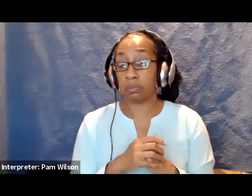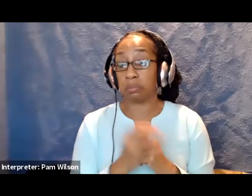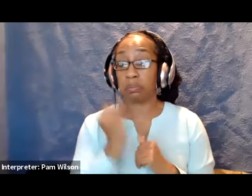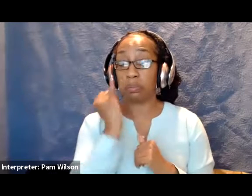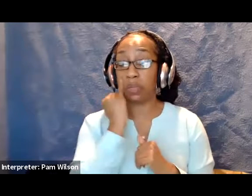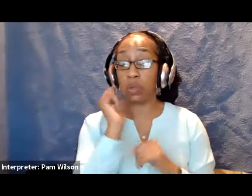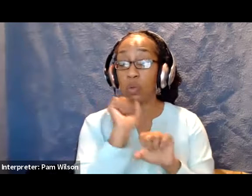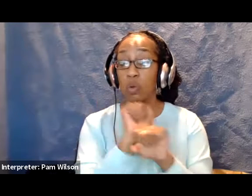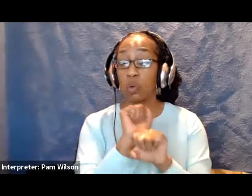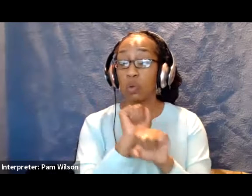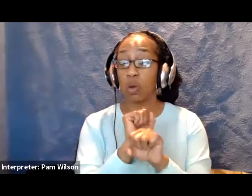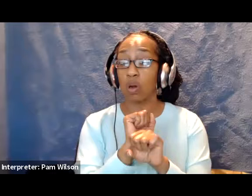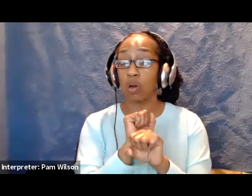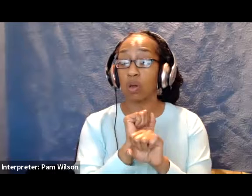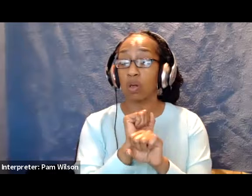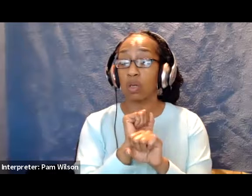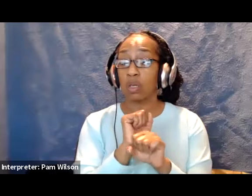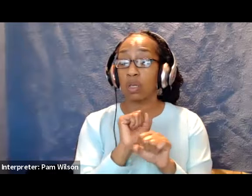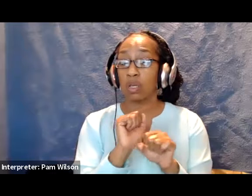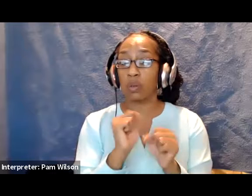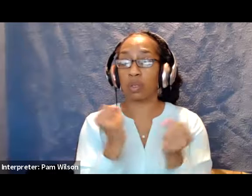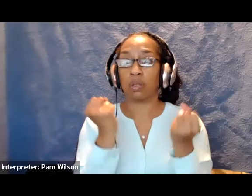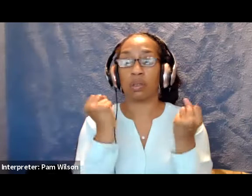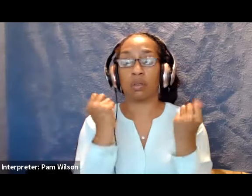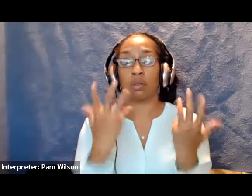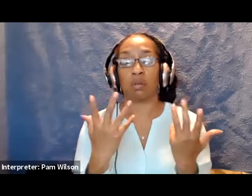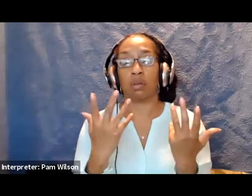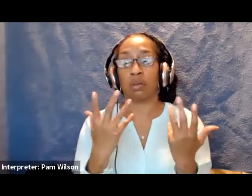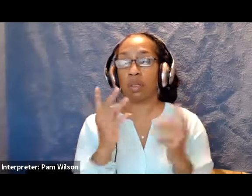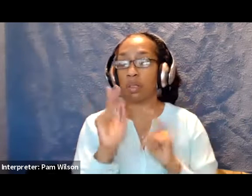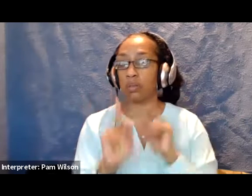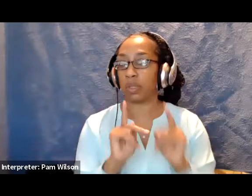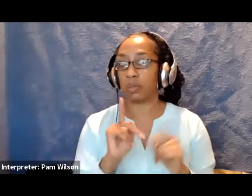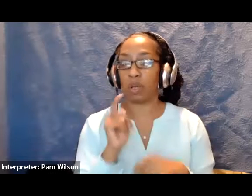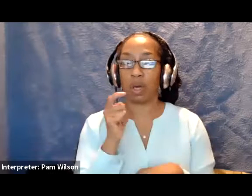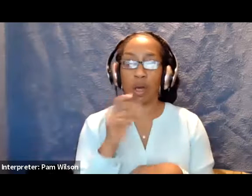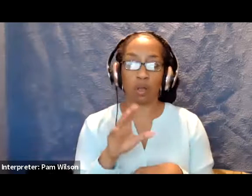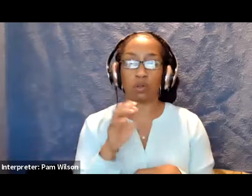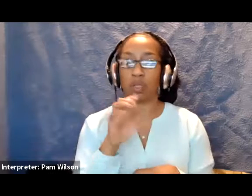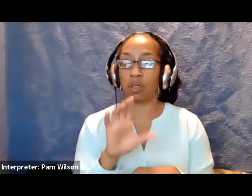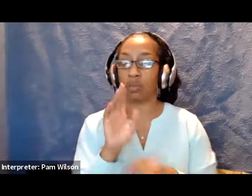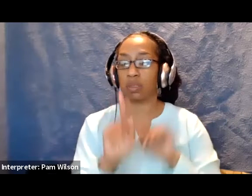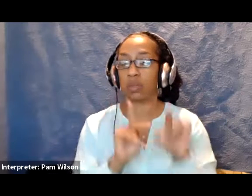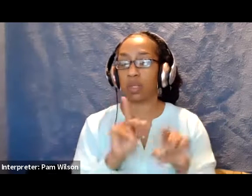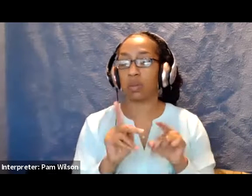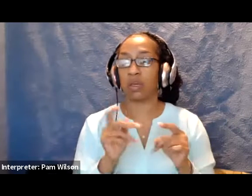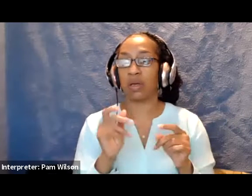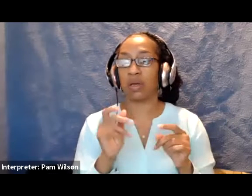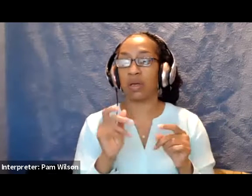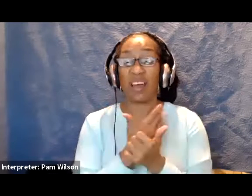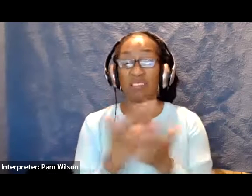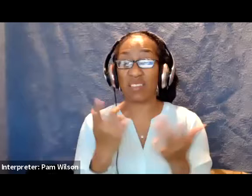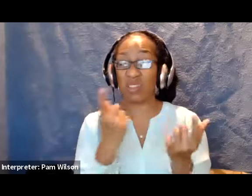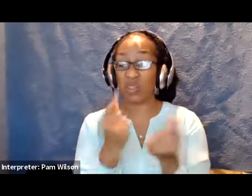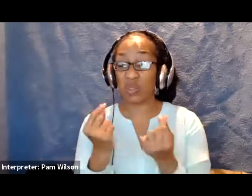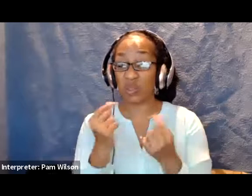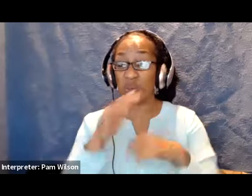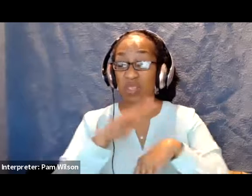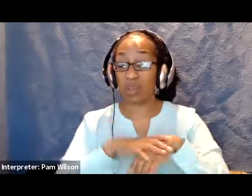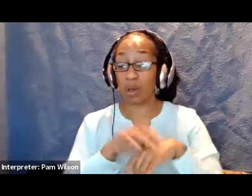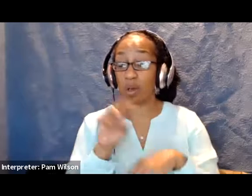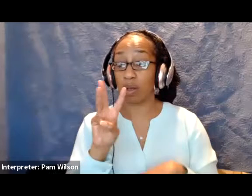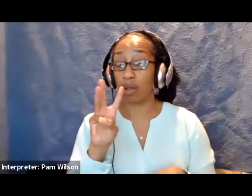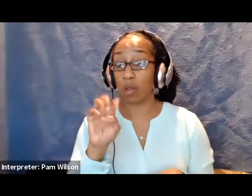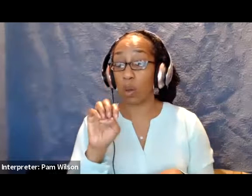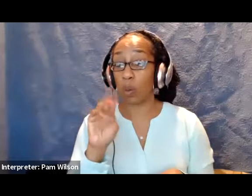office with hundreds of people and all of your work now is via webinar because of what you do.